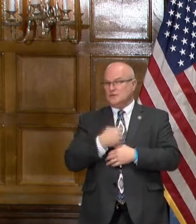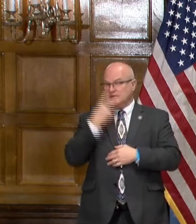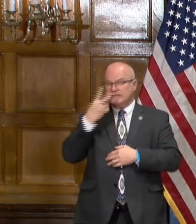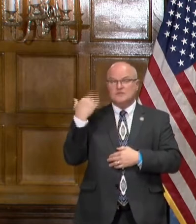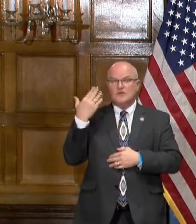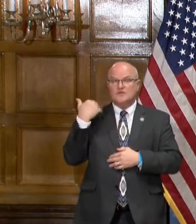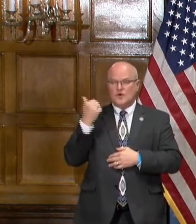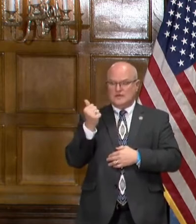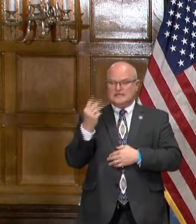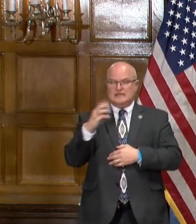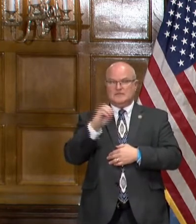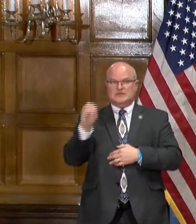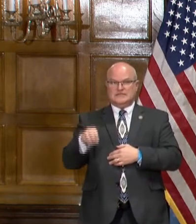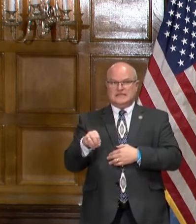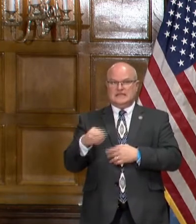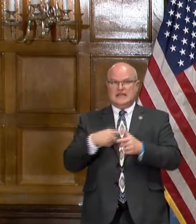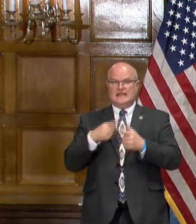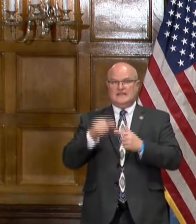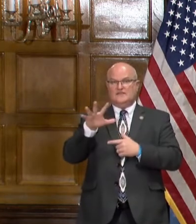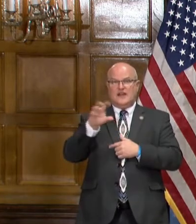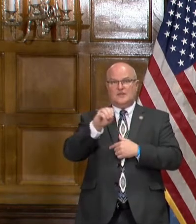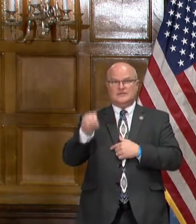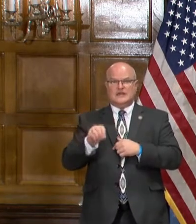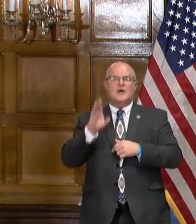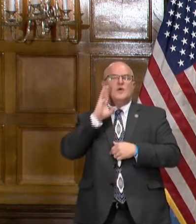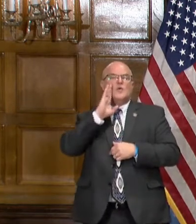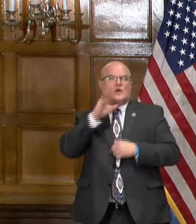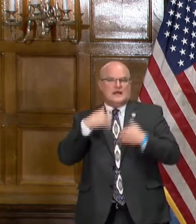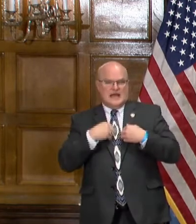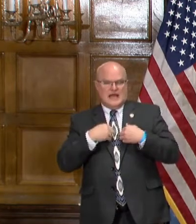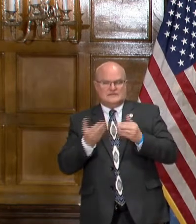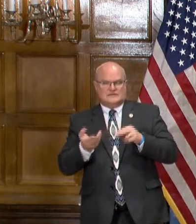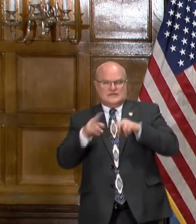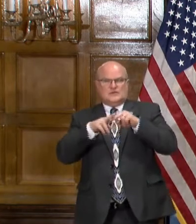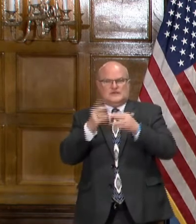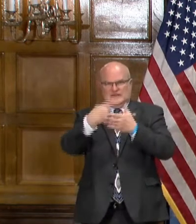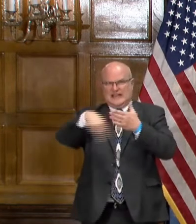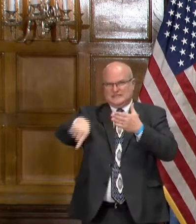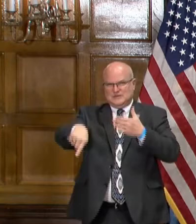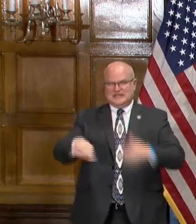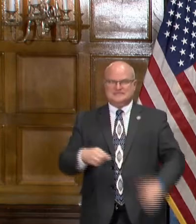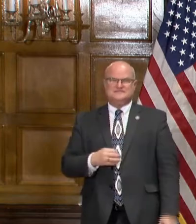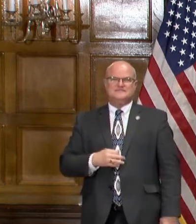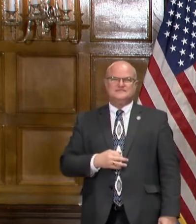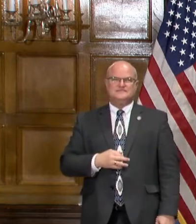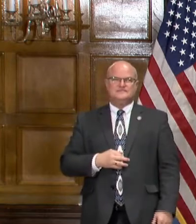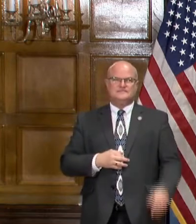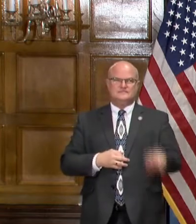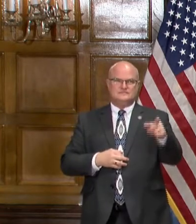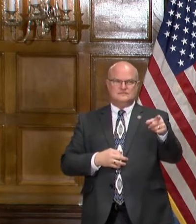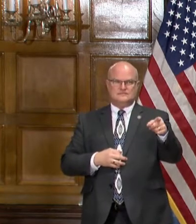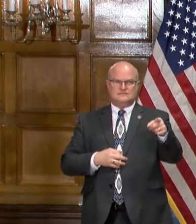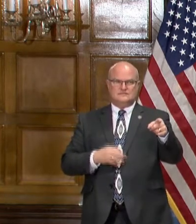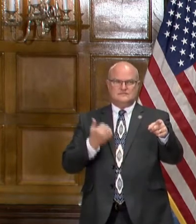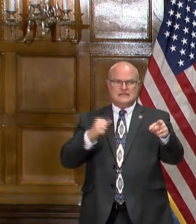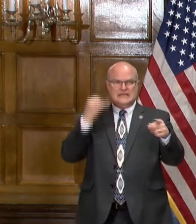with 16% and 5%, but there will be a small increase for next week. Any